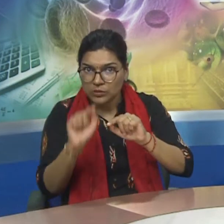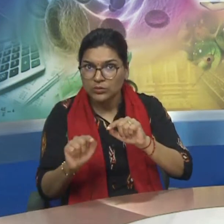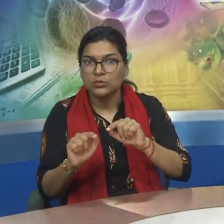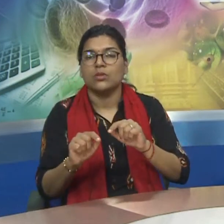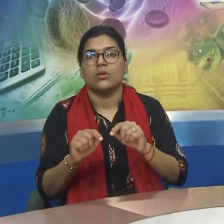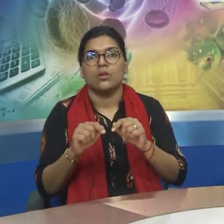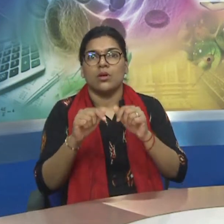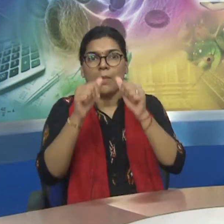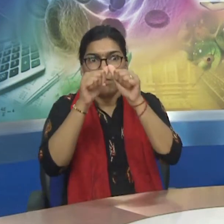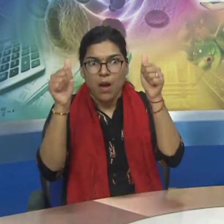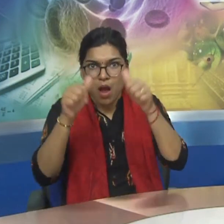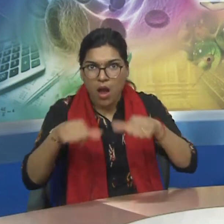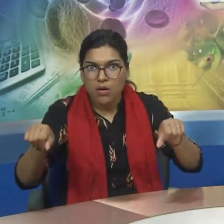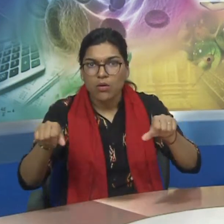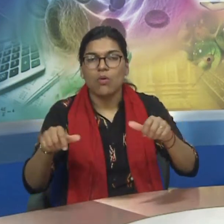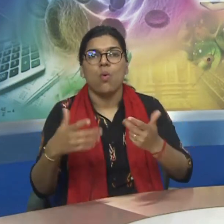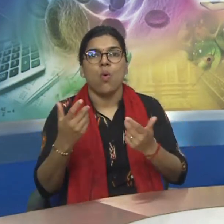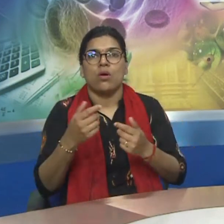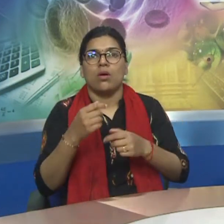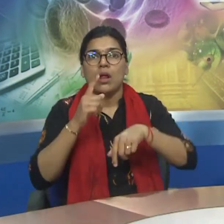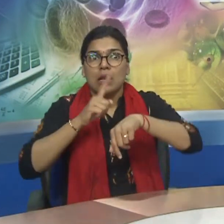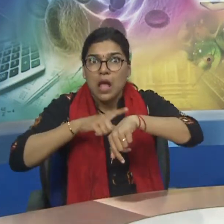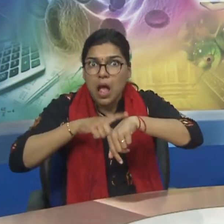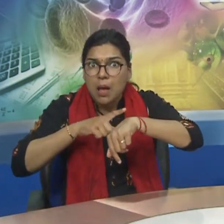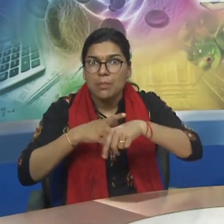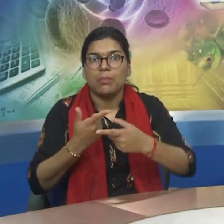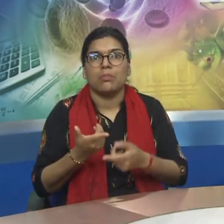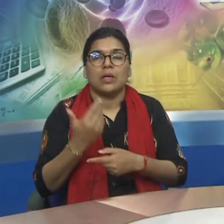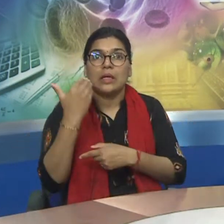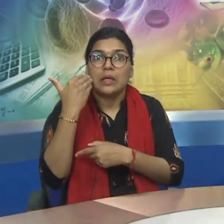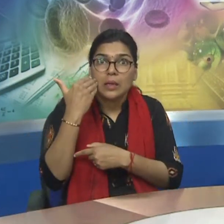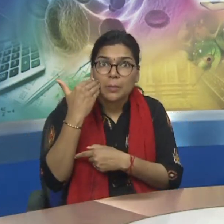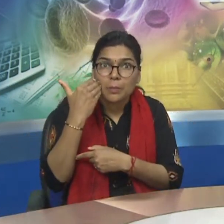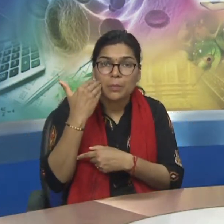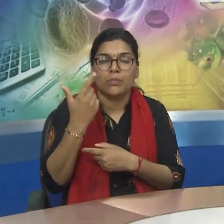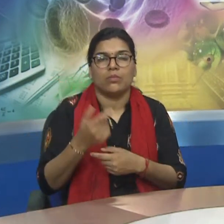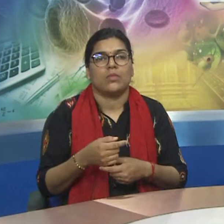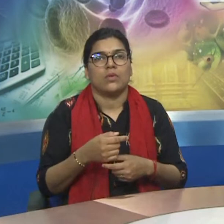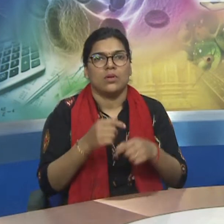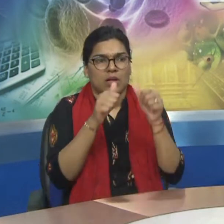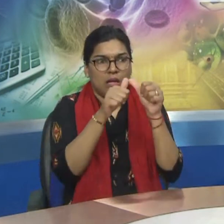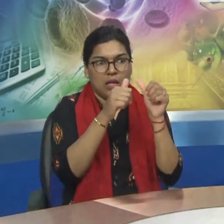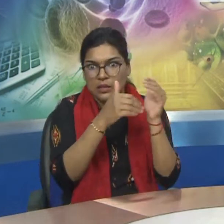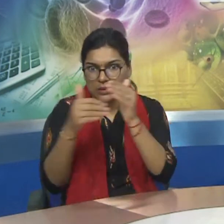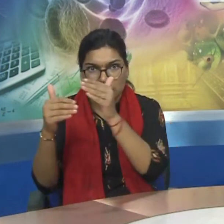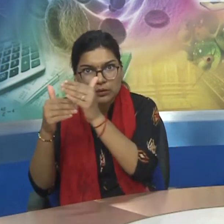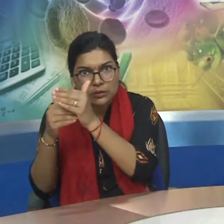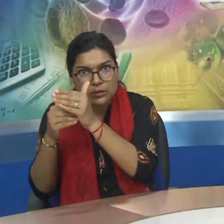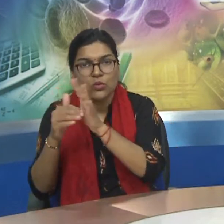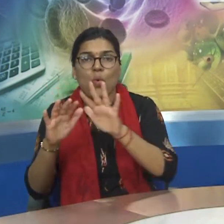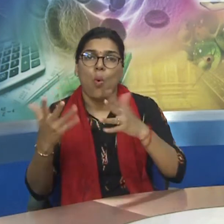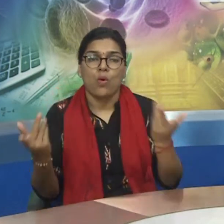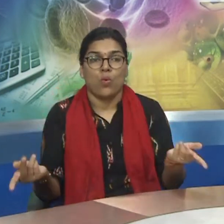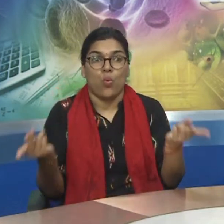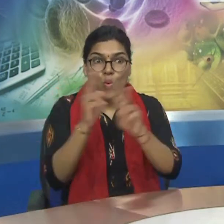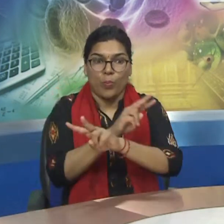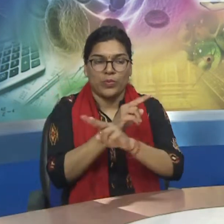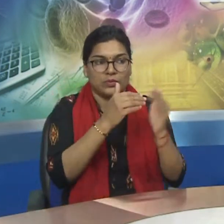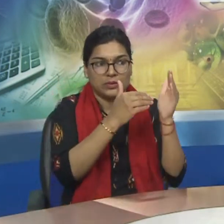This is shown as for you to understand that you can put any kind of data as per your